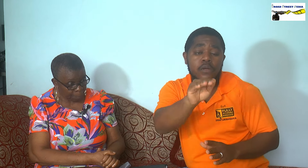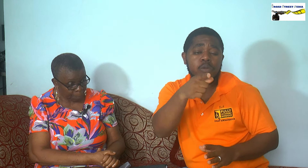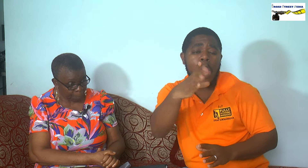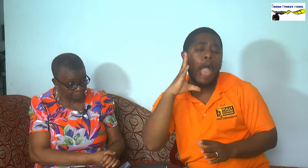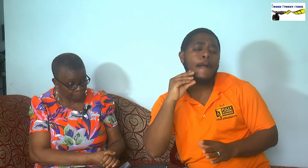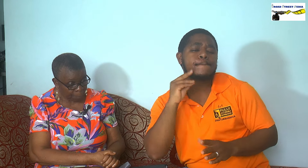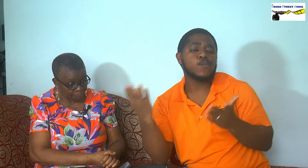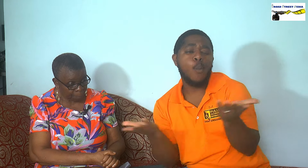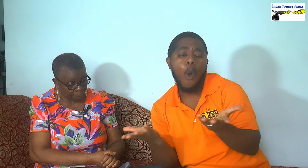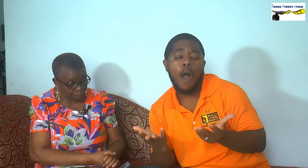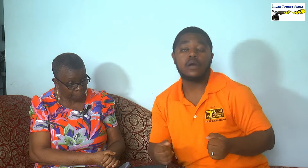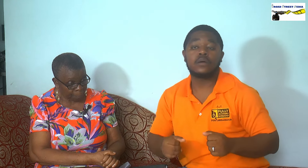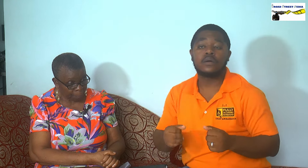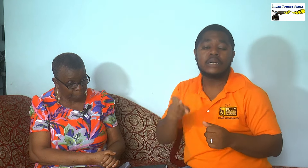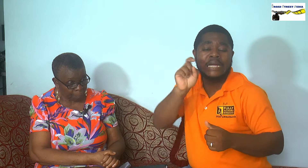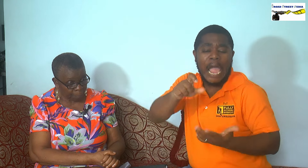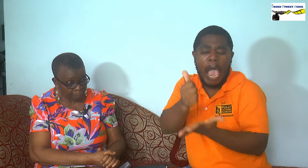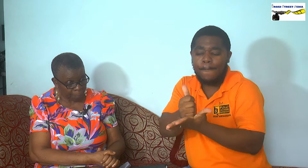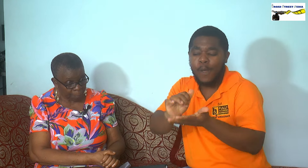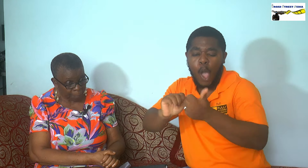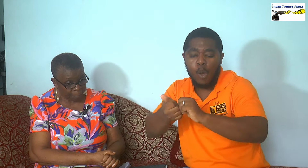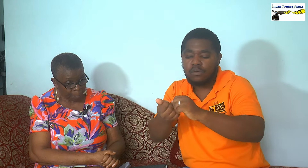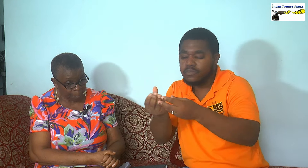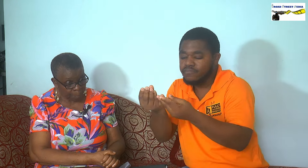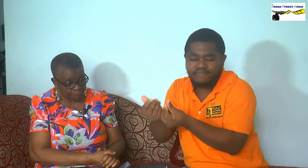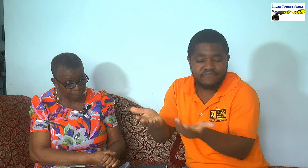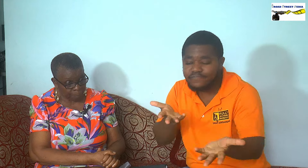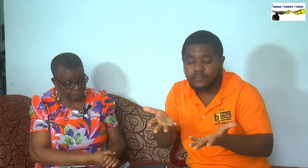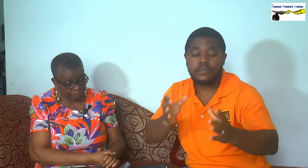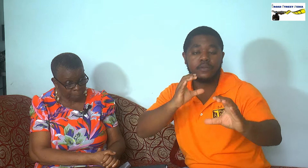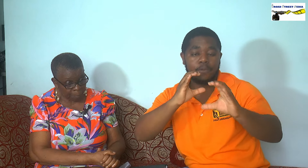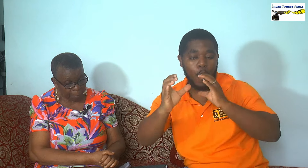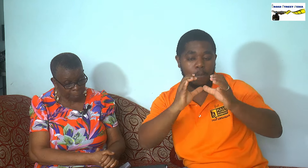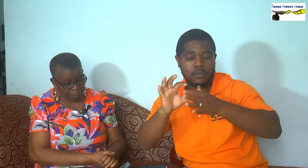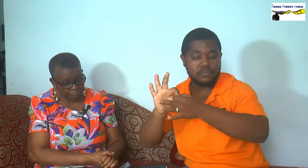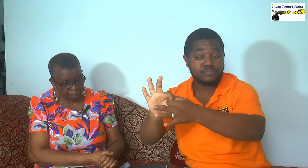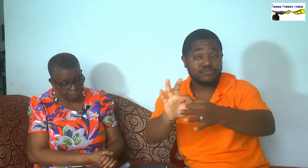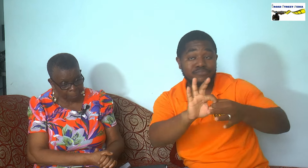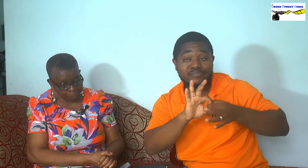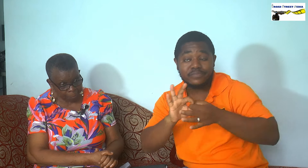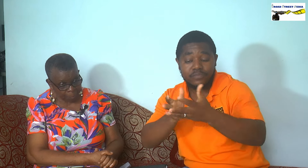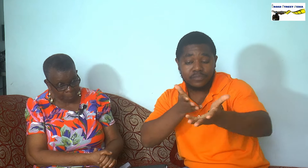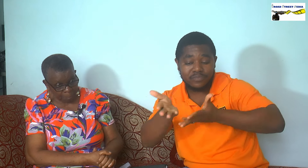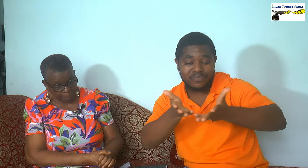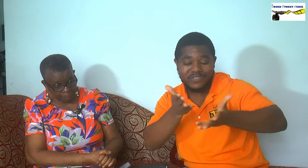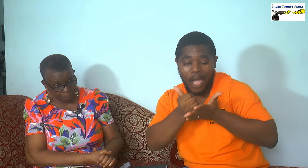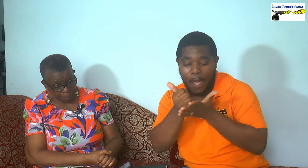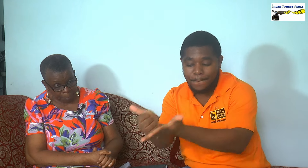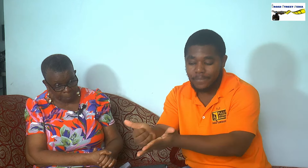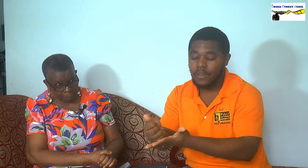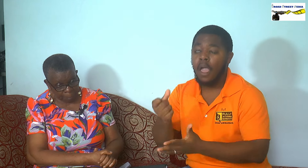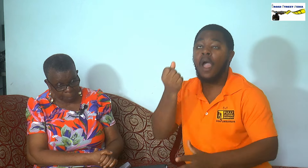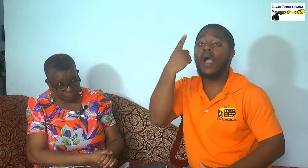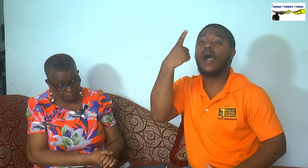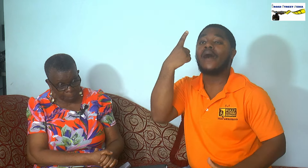deaf adults. Ask the deaf adults, what has been your experience? How can you help us? Yes. So that there is smoother